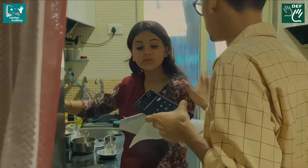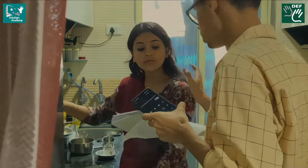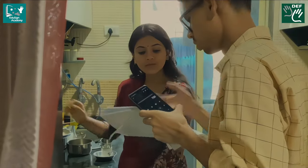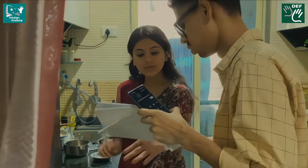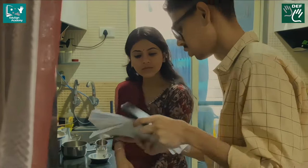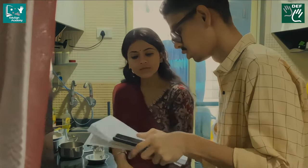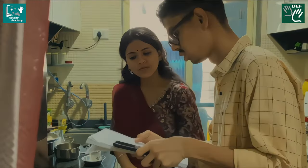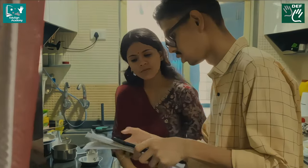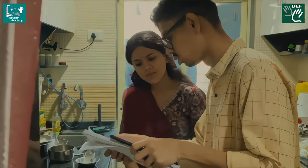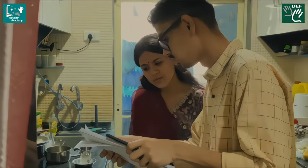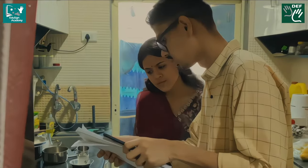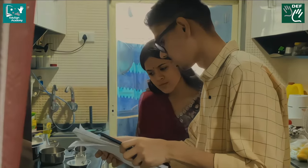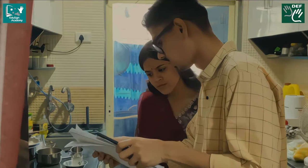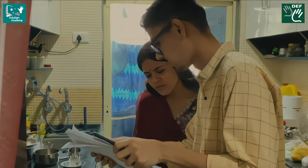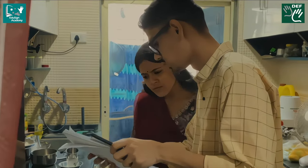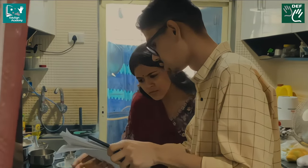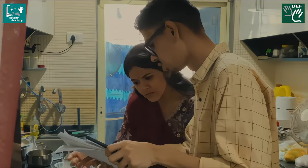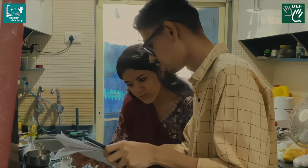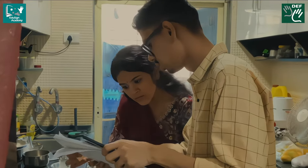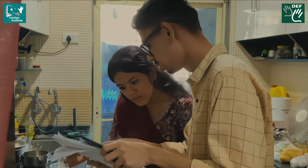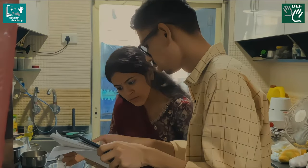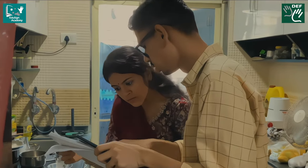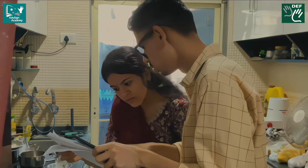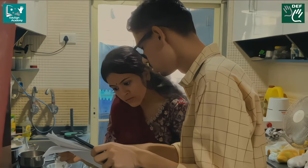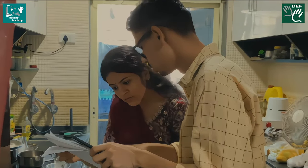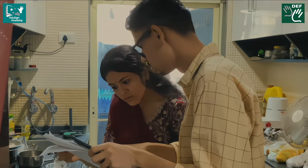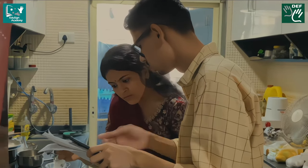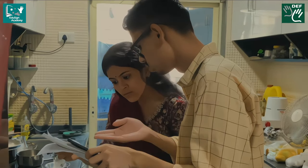Hey, look here. She did all this.